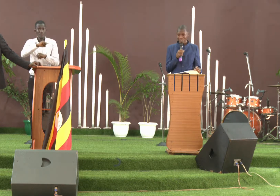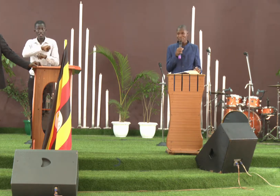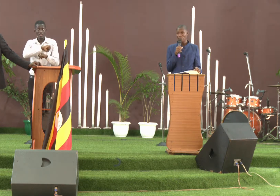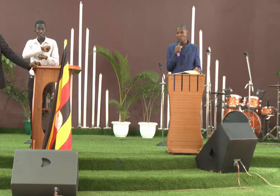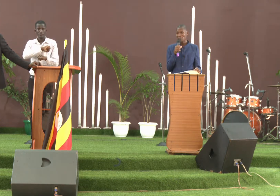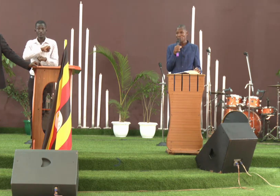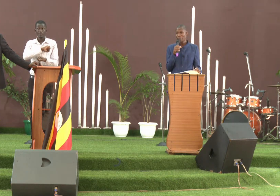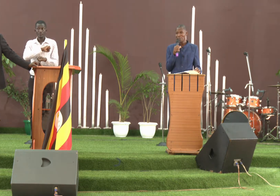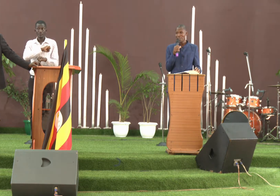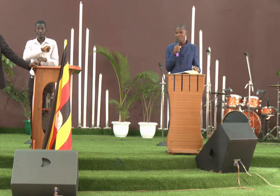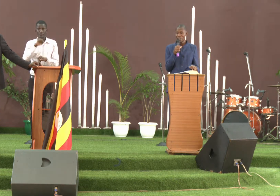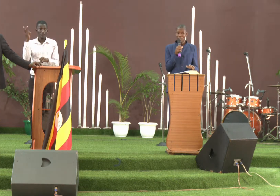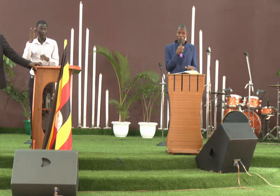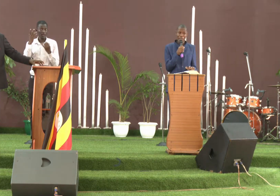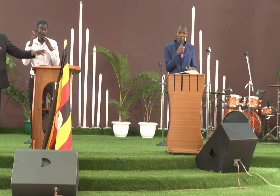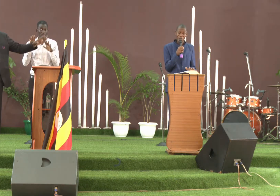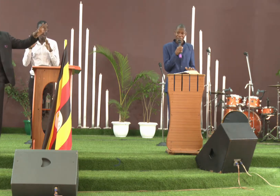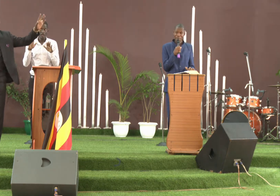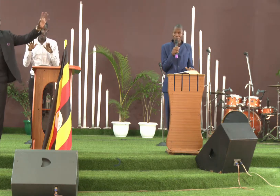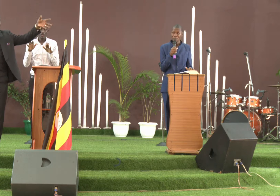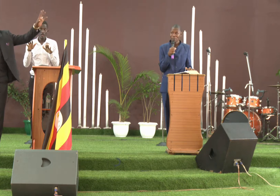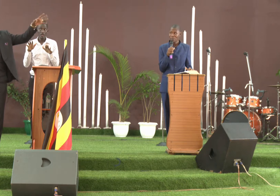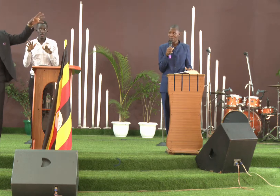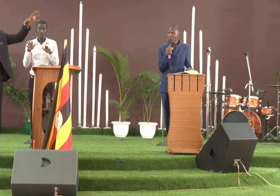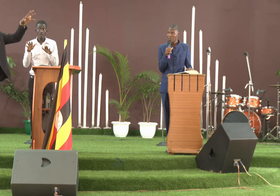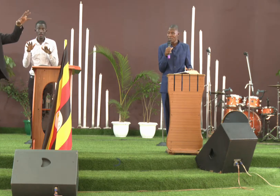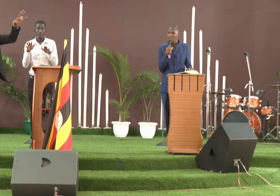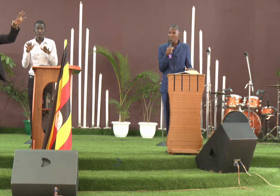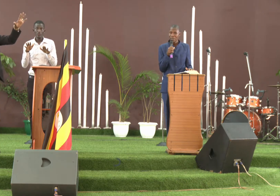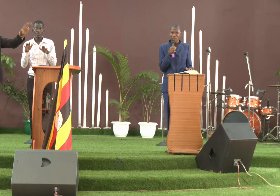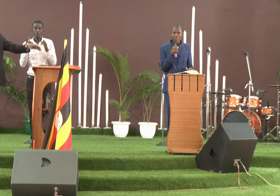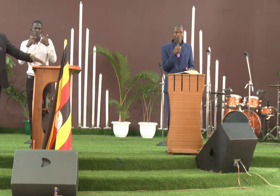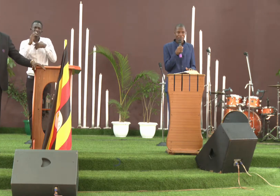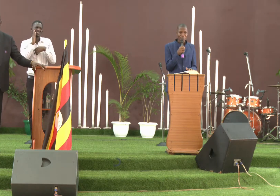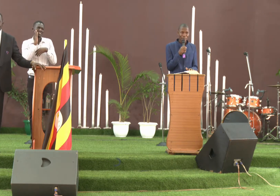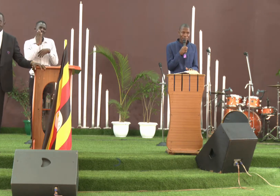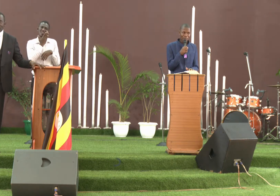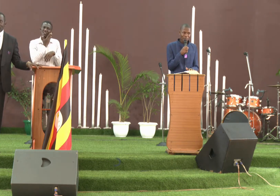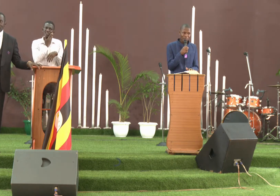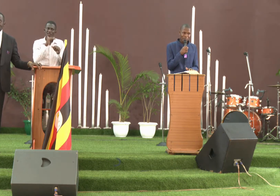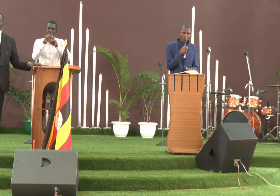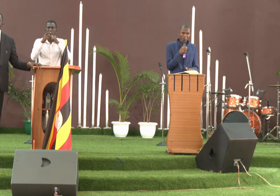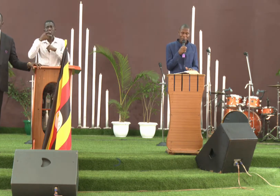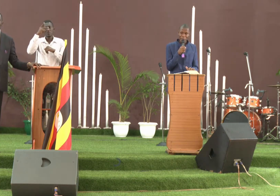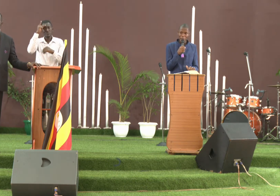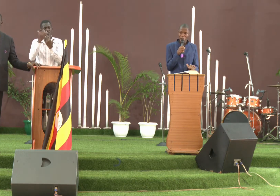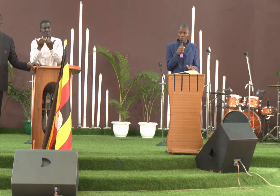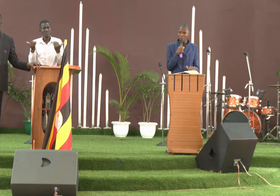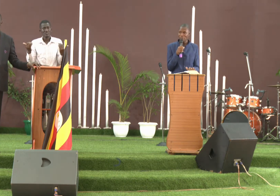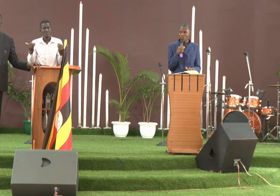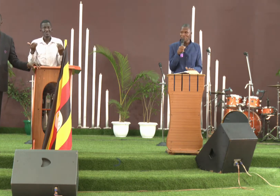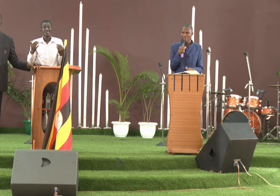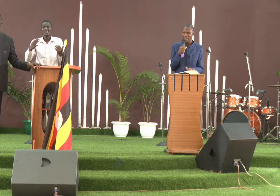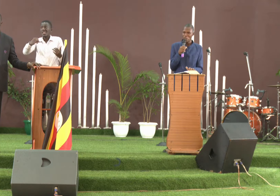newlyweds? Mwabawulidde? Did you hear about them? Osasira abazadde b'abaana abo. We are so